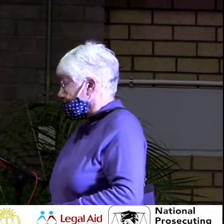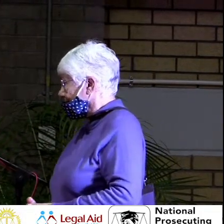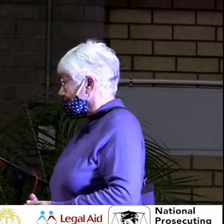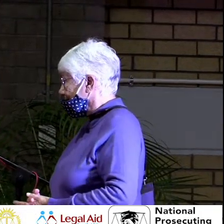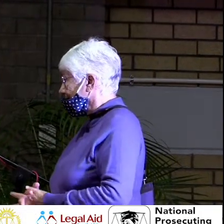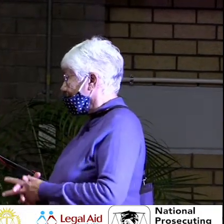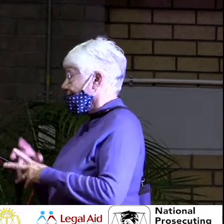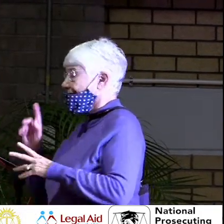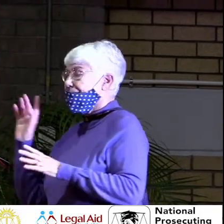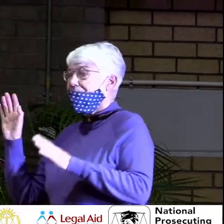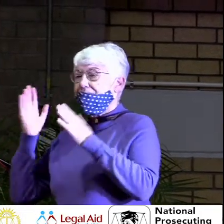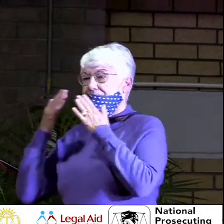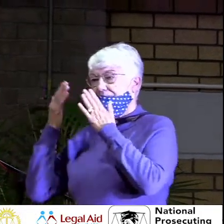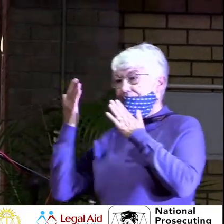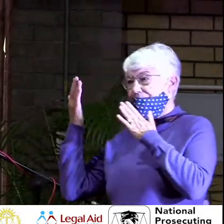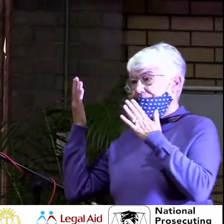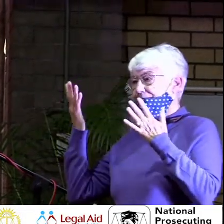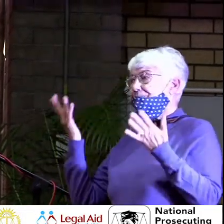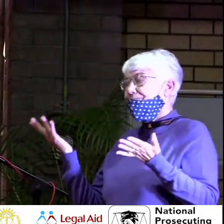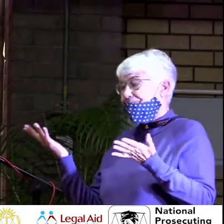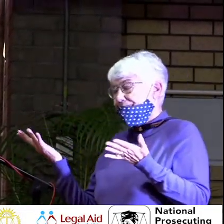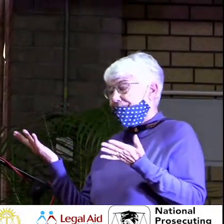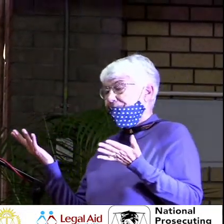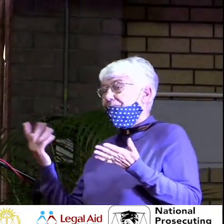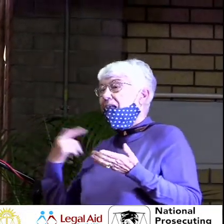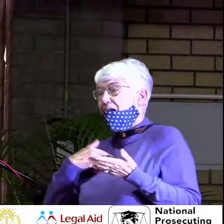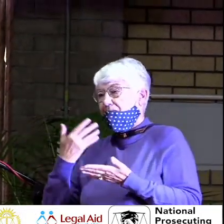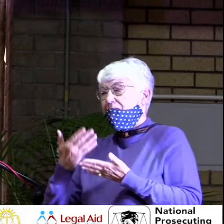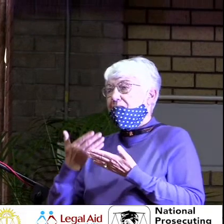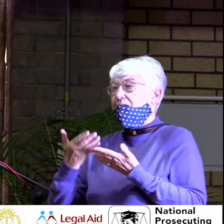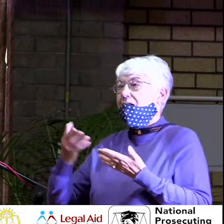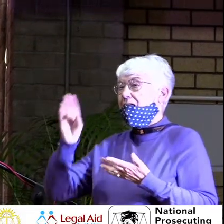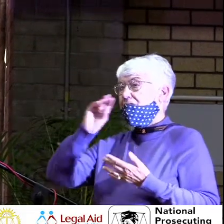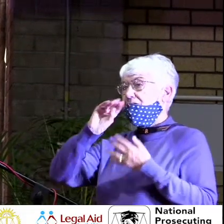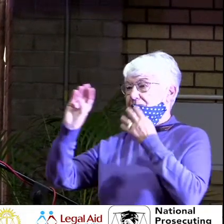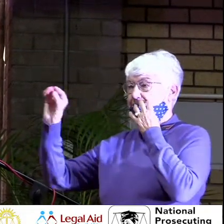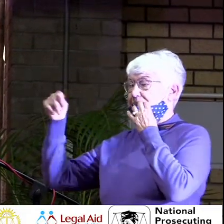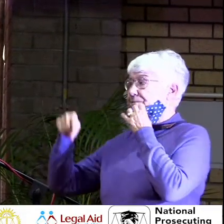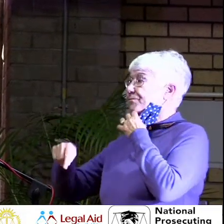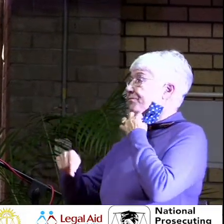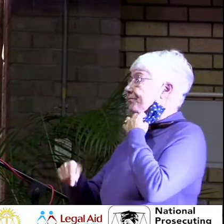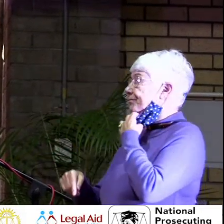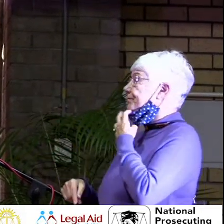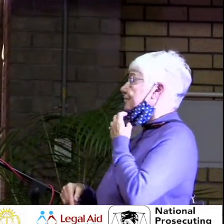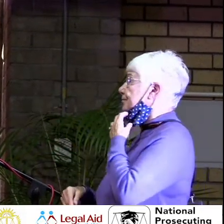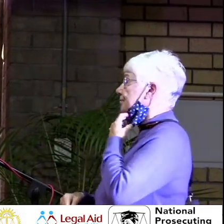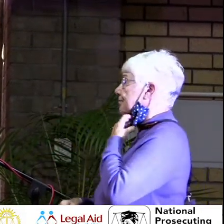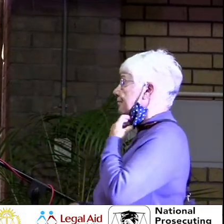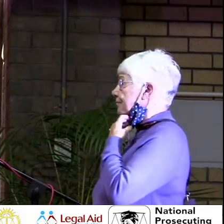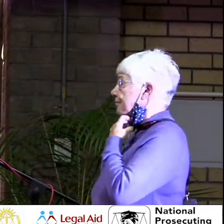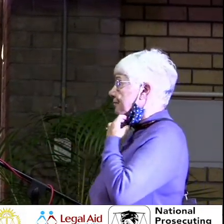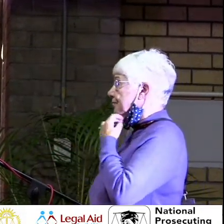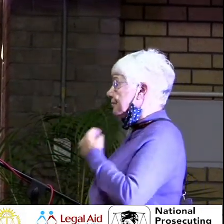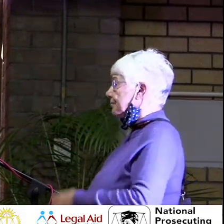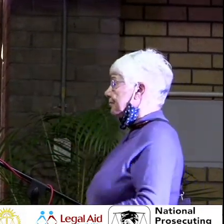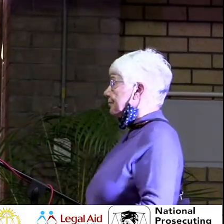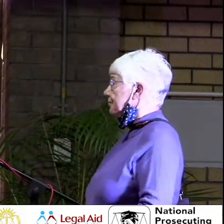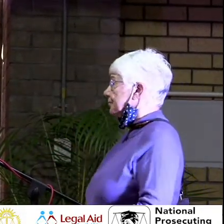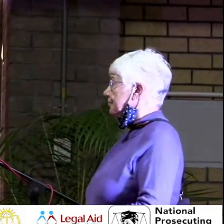Thank you very much for this privilege, Program Director, Deputy Minister,